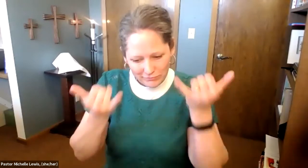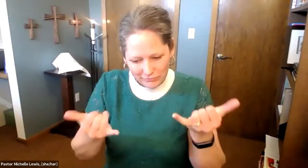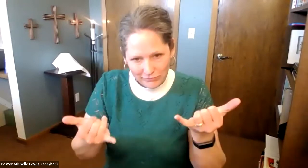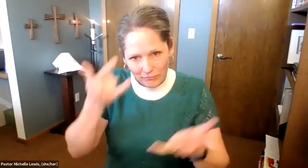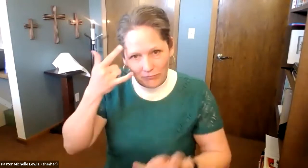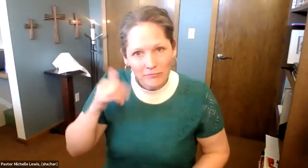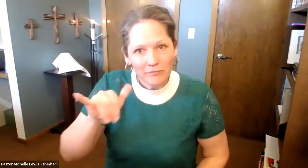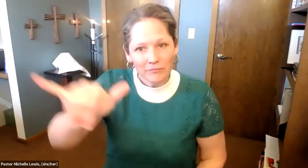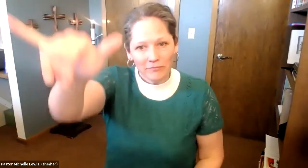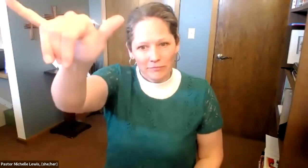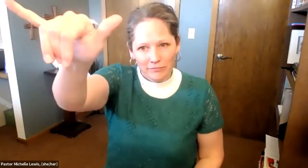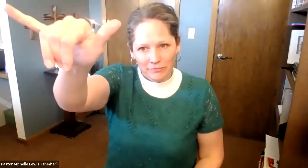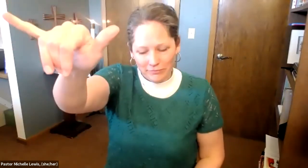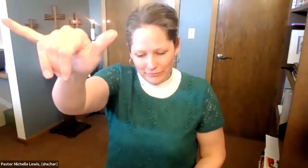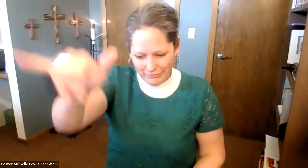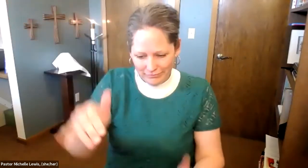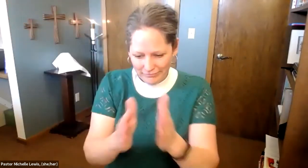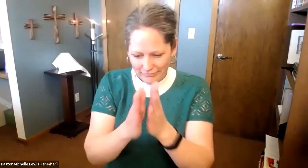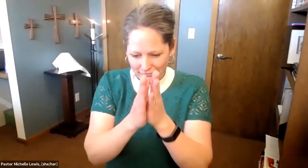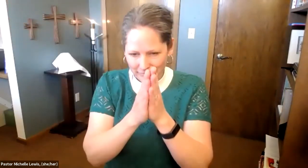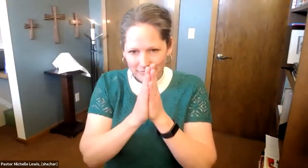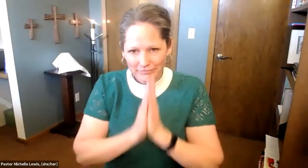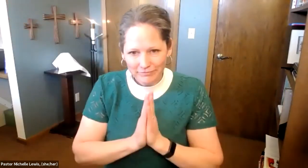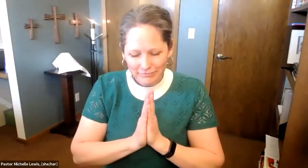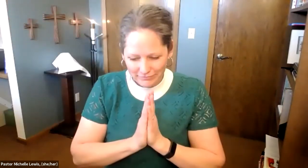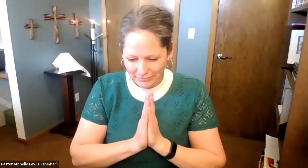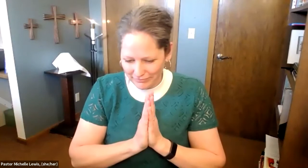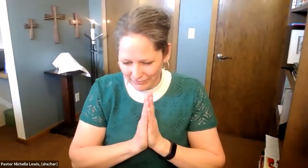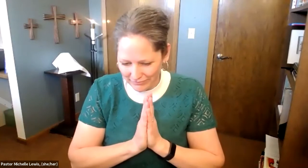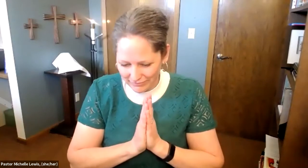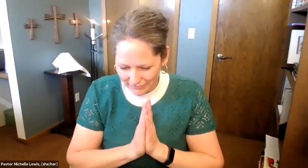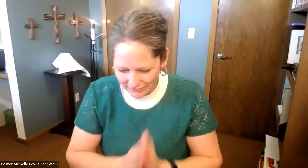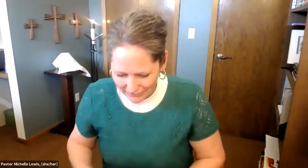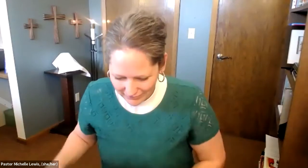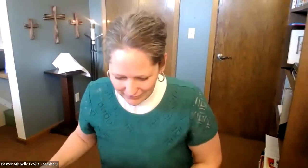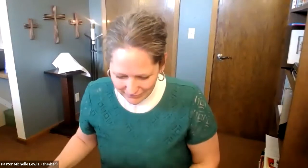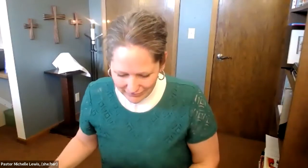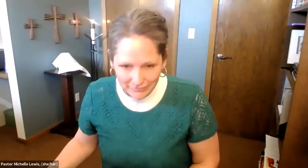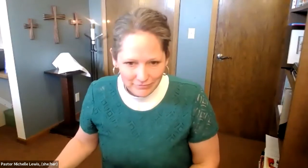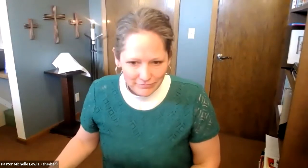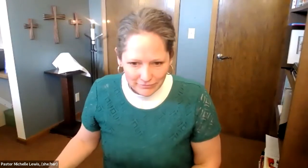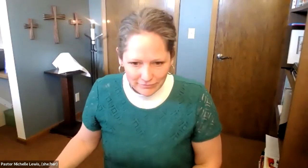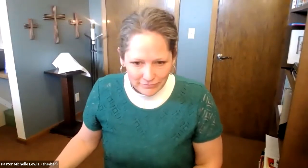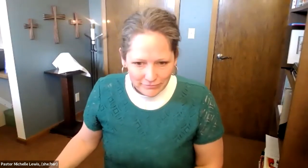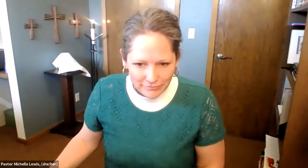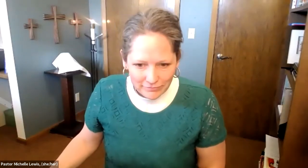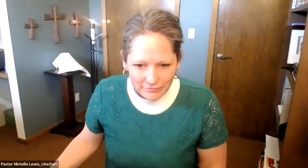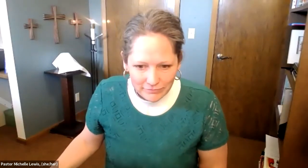strengthen you and keep you in his grace now and forever. Amen.